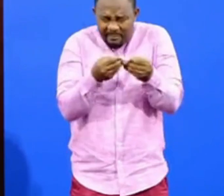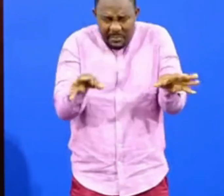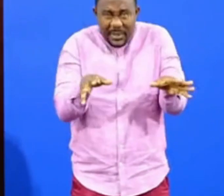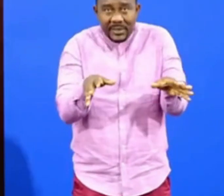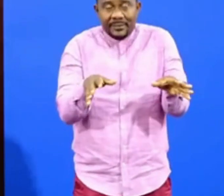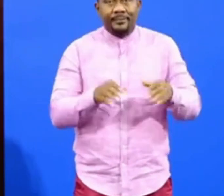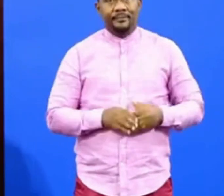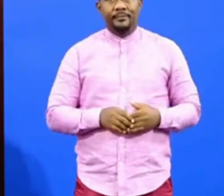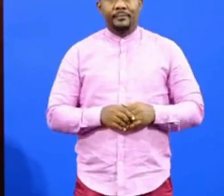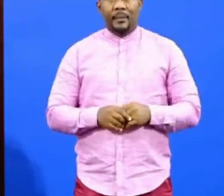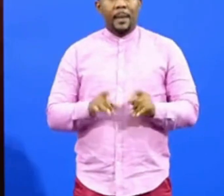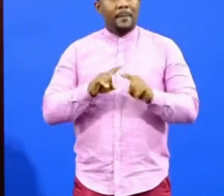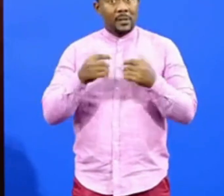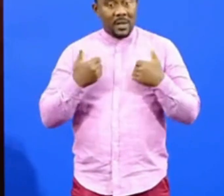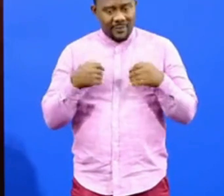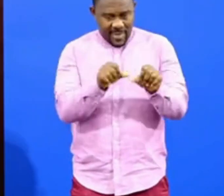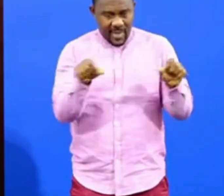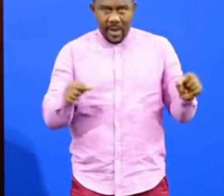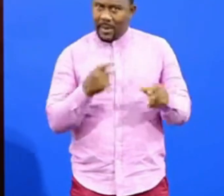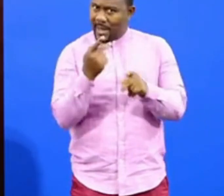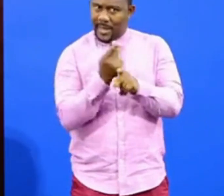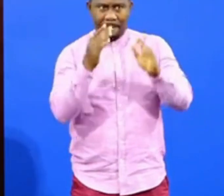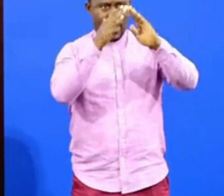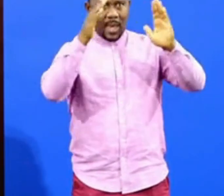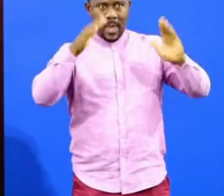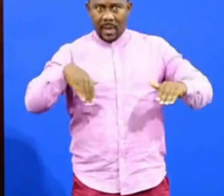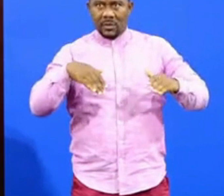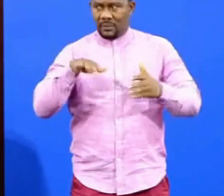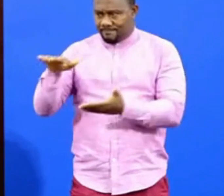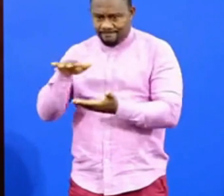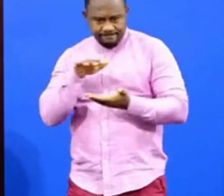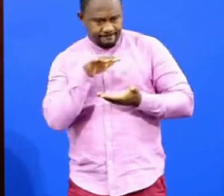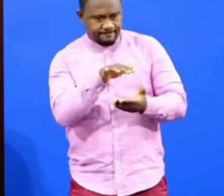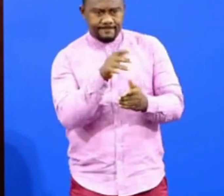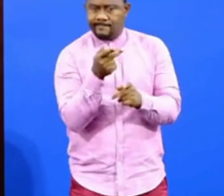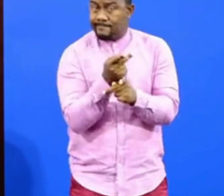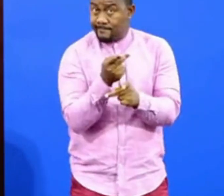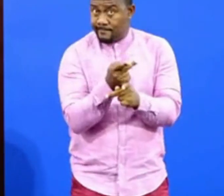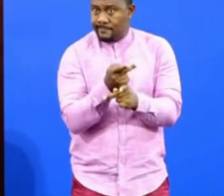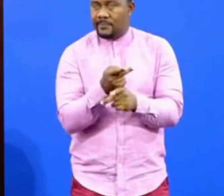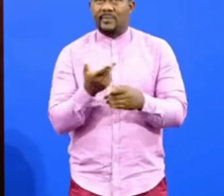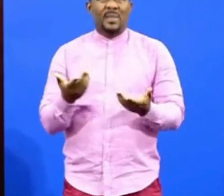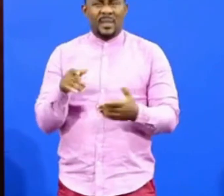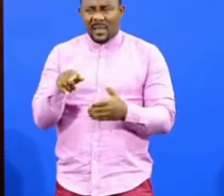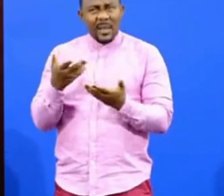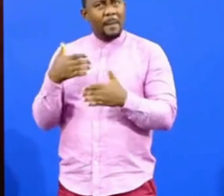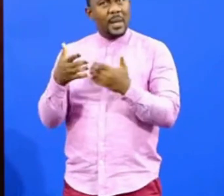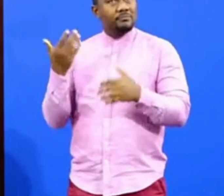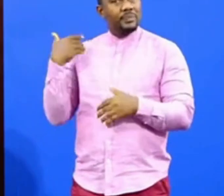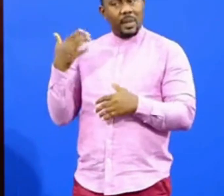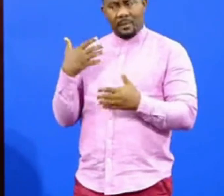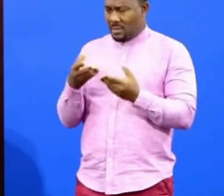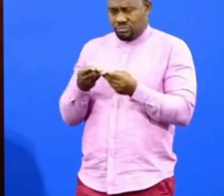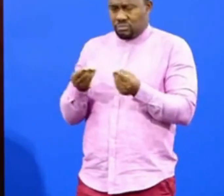if you incorporate good storage facilities, you'll see that this can go down to almost zero. So this is money that is being lost due to